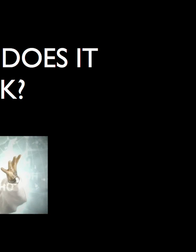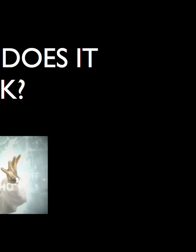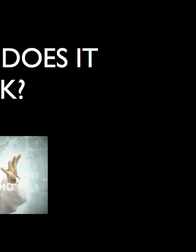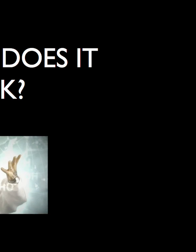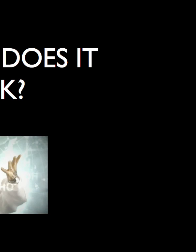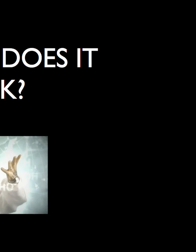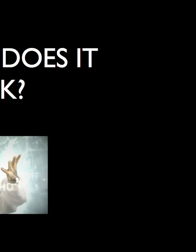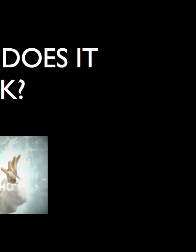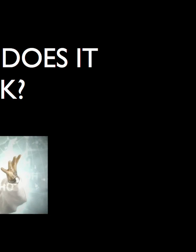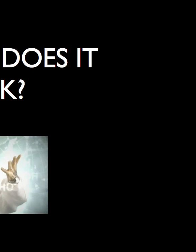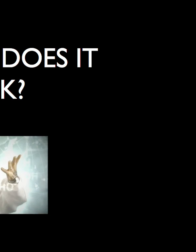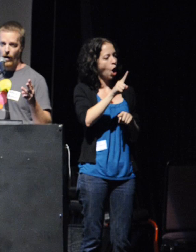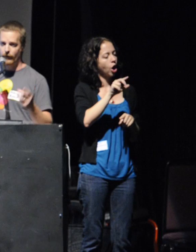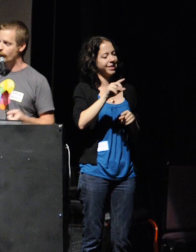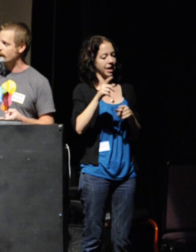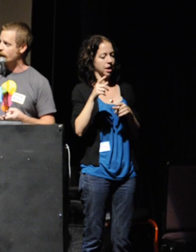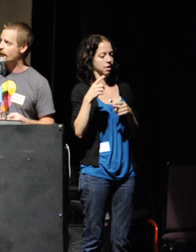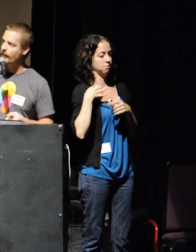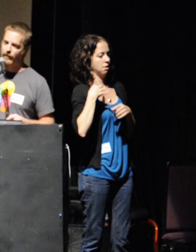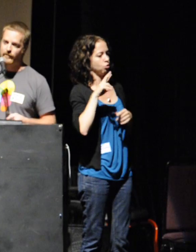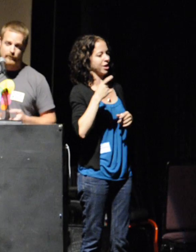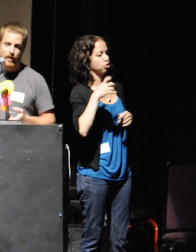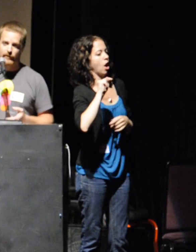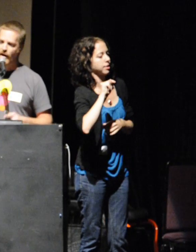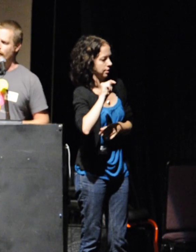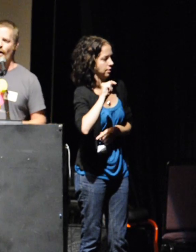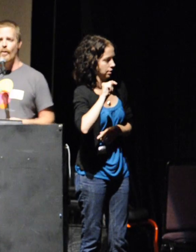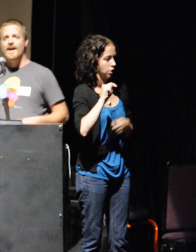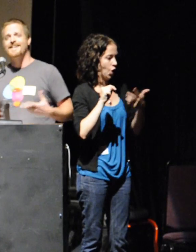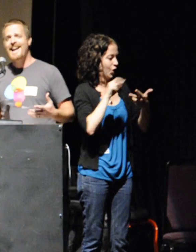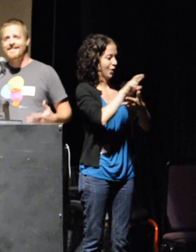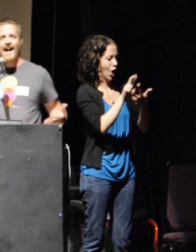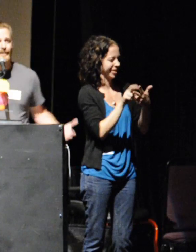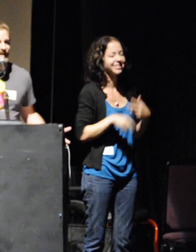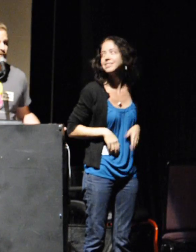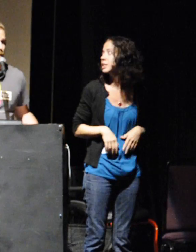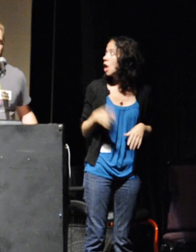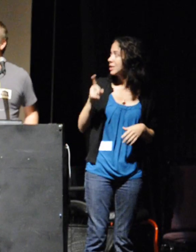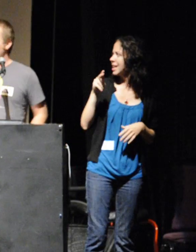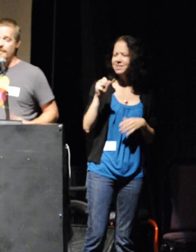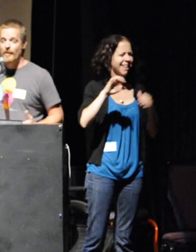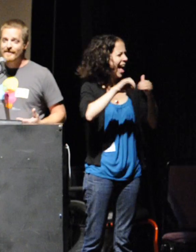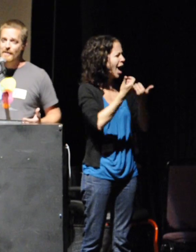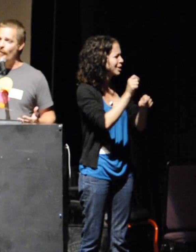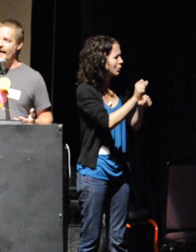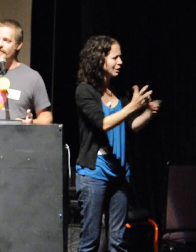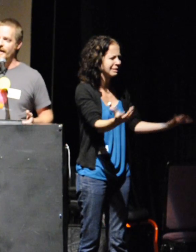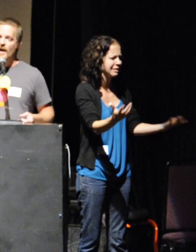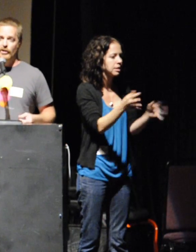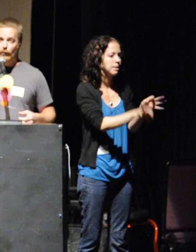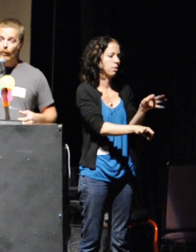are the registrants, okay? So you got the 3 R's, registries, registrars, registrants. So, DNS, how does it work? It's pretty